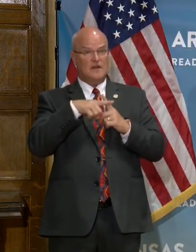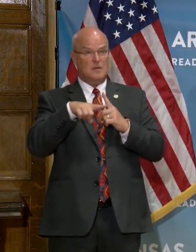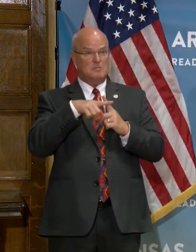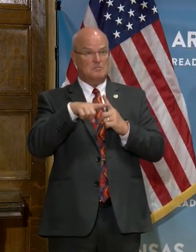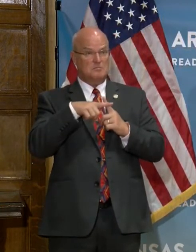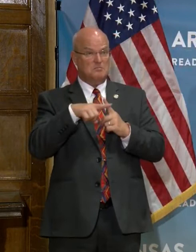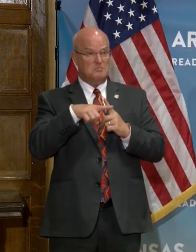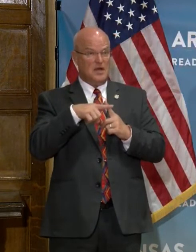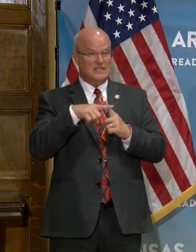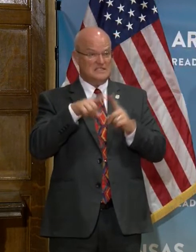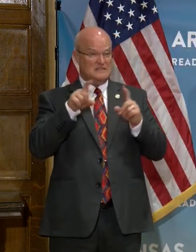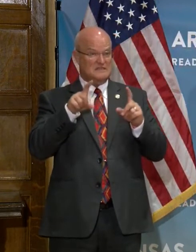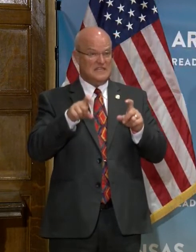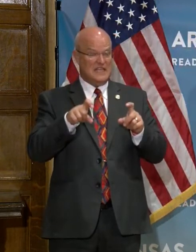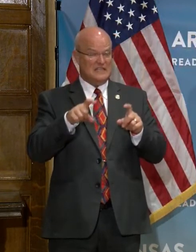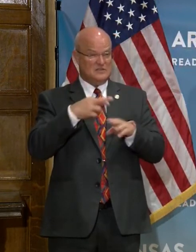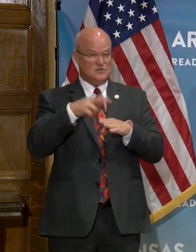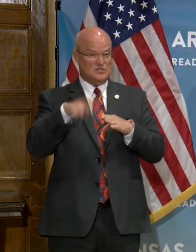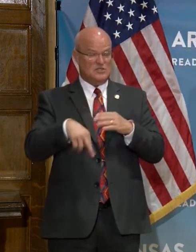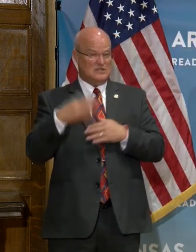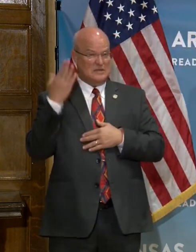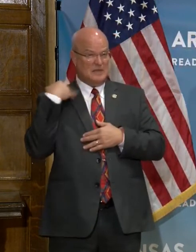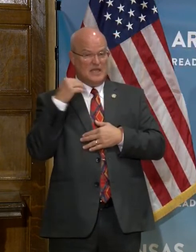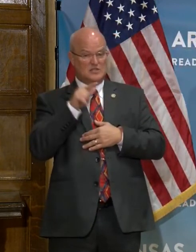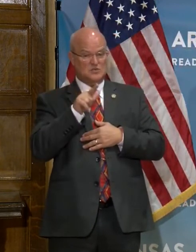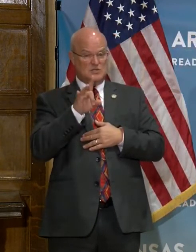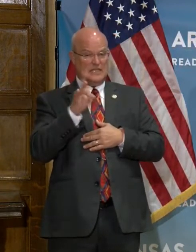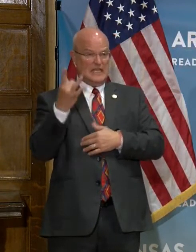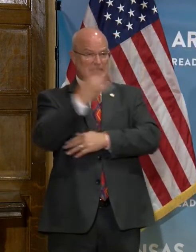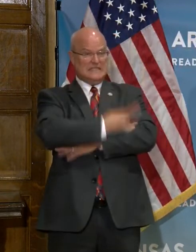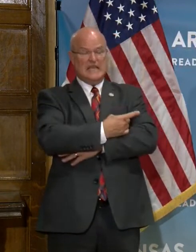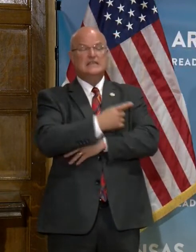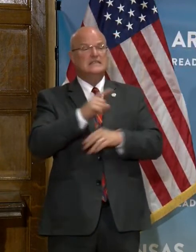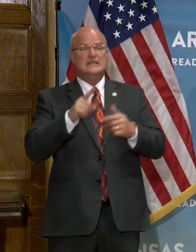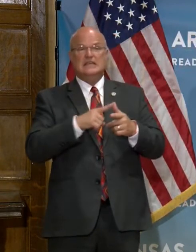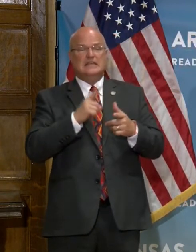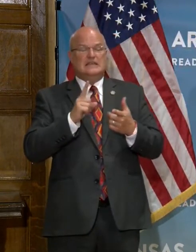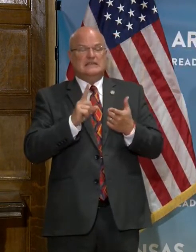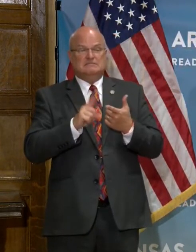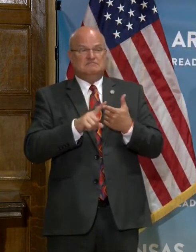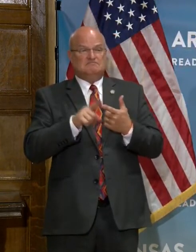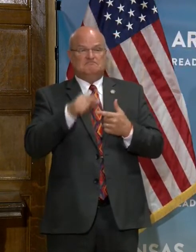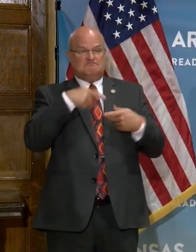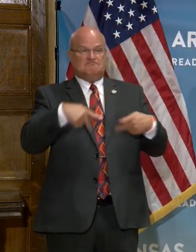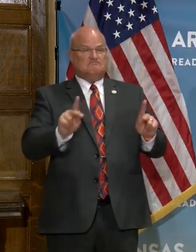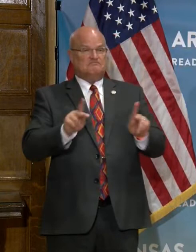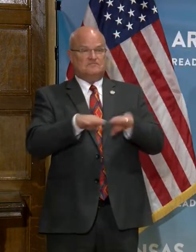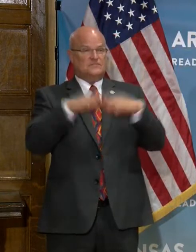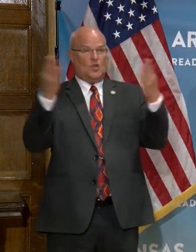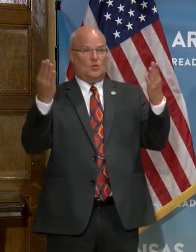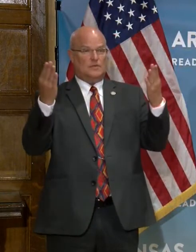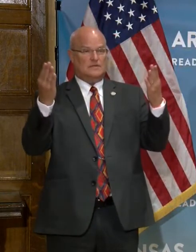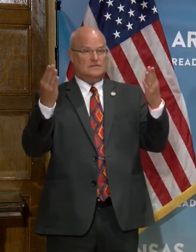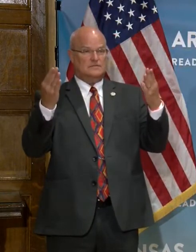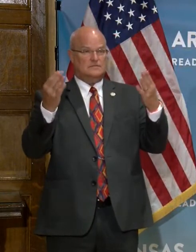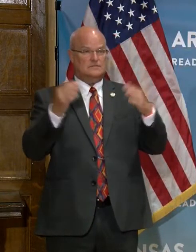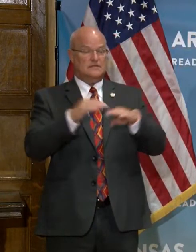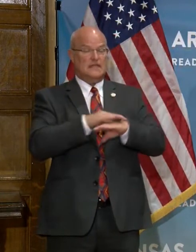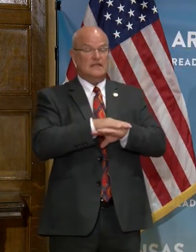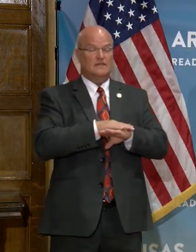positive test result in the last 28 days, then they're not allowed to reopen. If